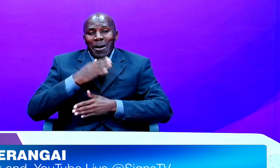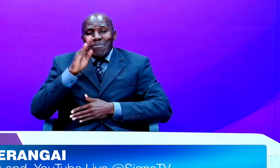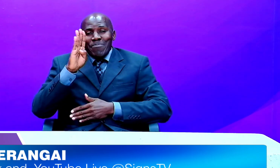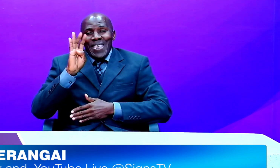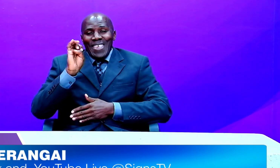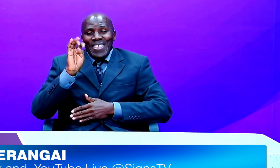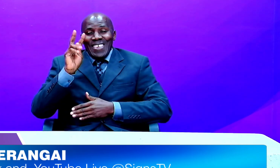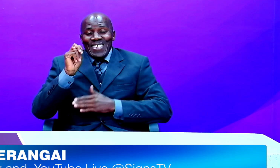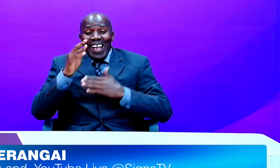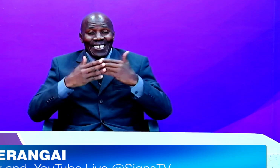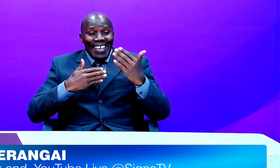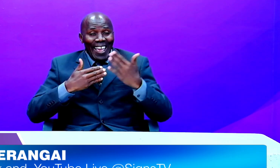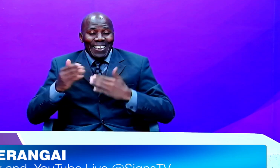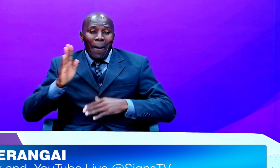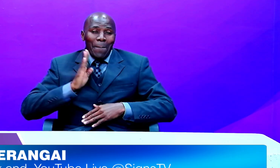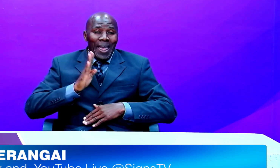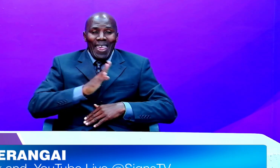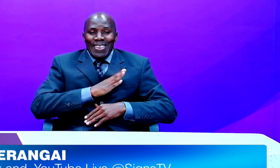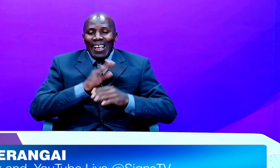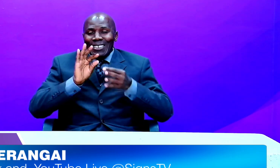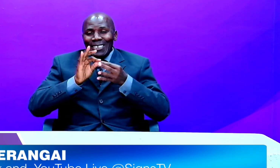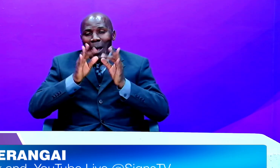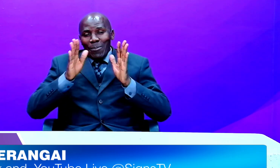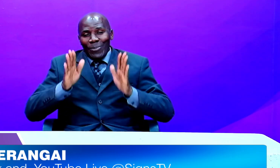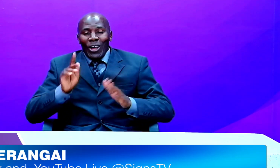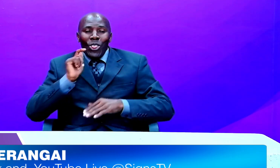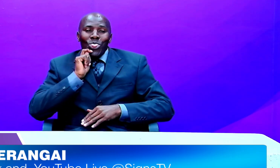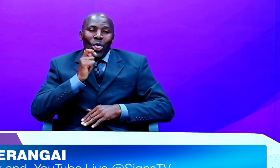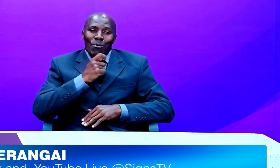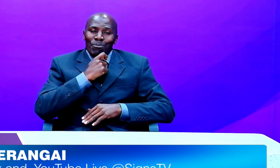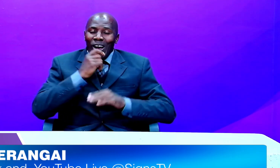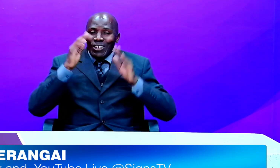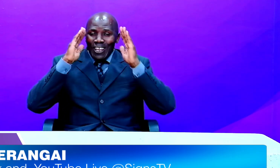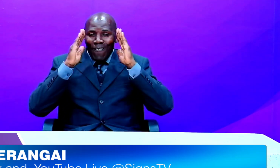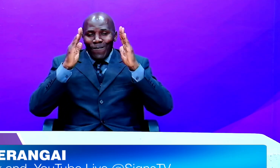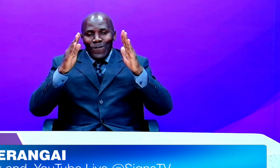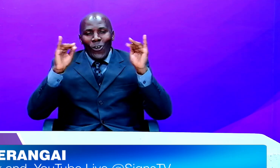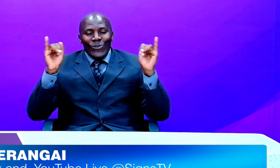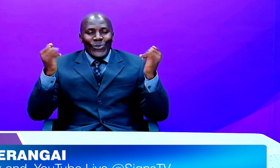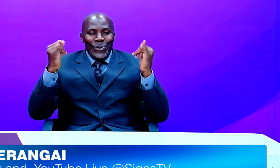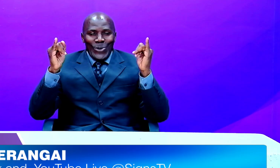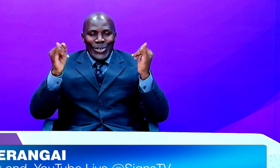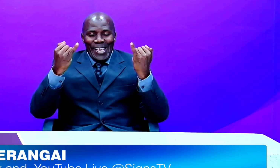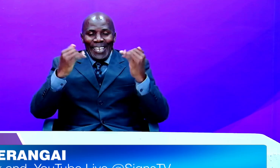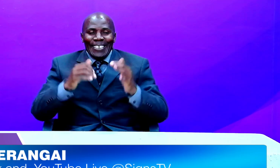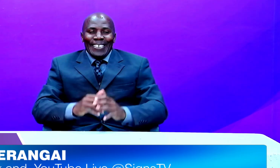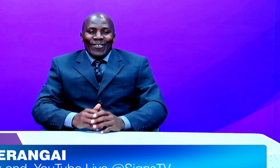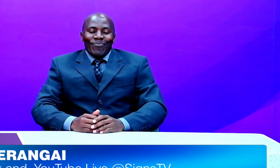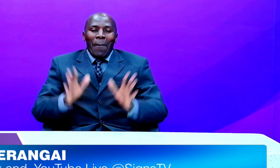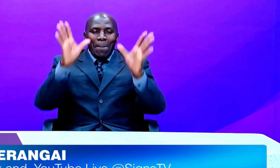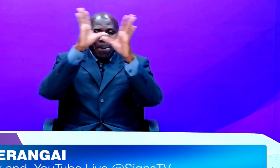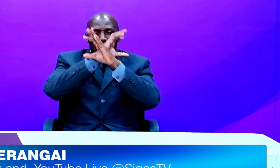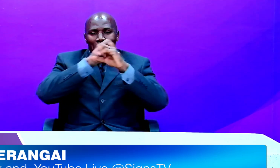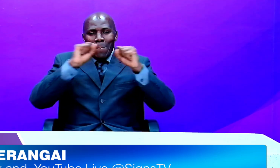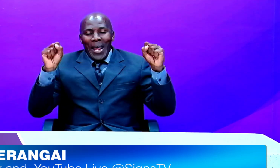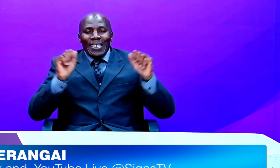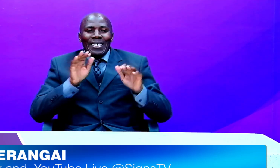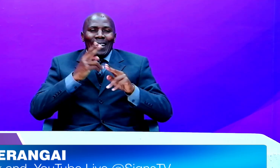Hello and welcome to Science TV Crunch News. You are with me, Ben Werangai, with my sign language interpreter doing the voicing, Tobias